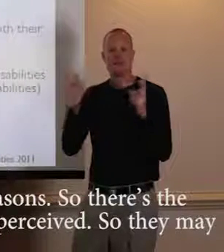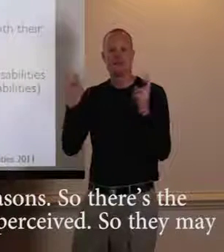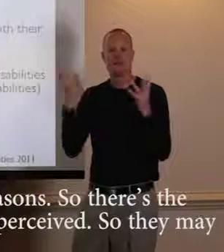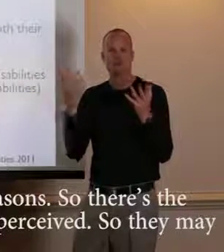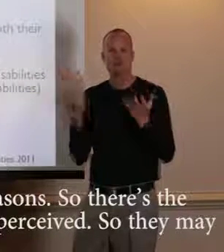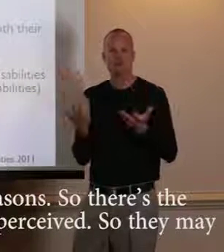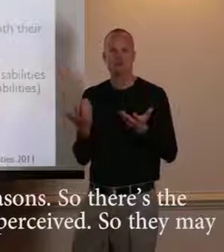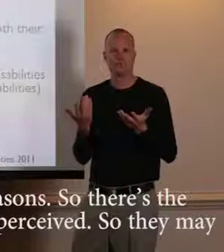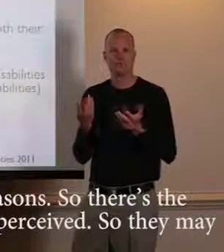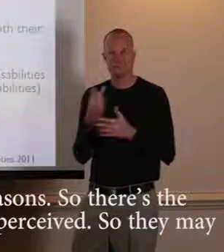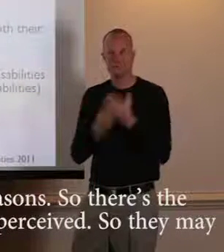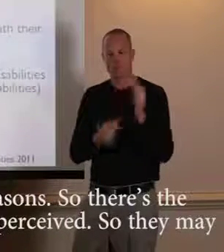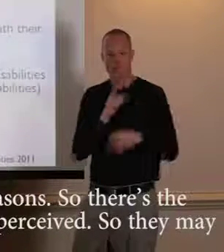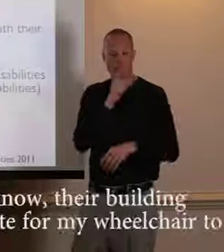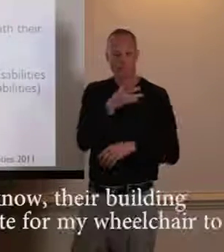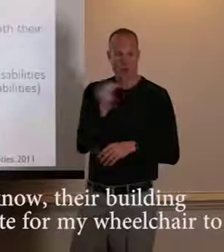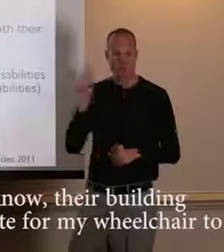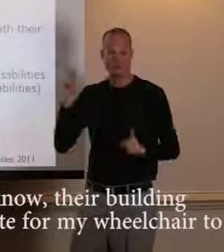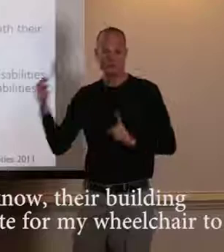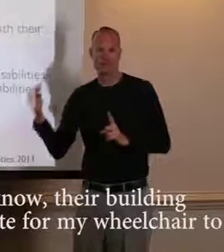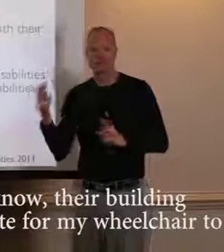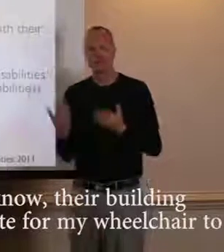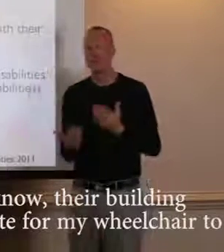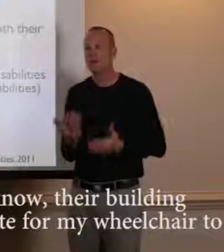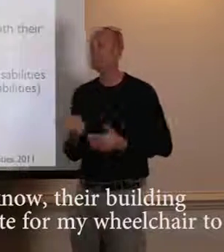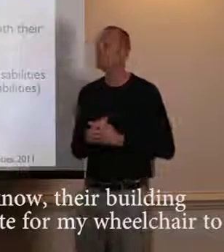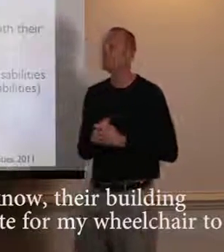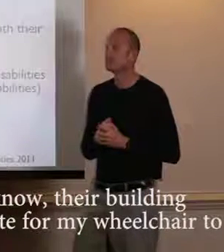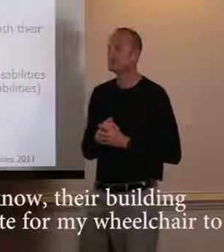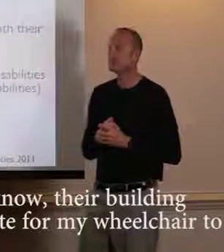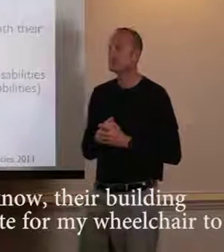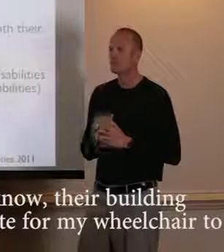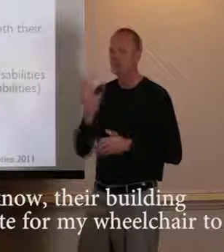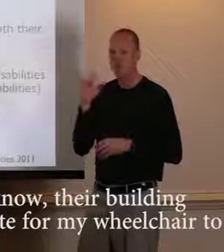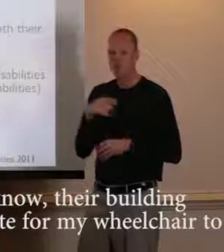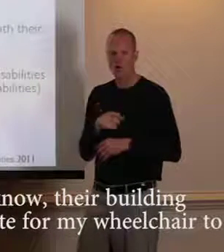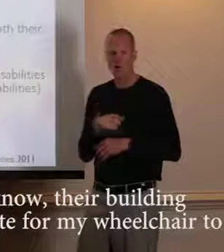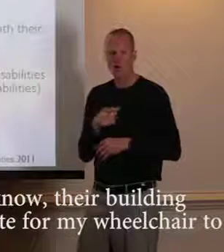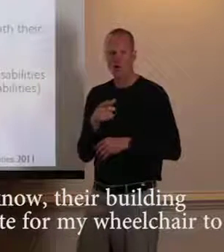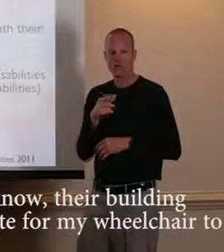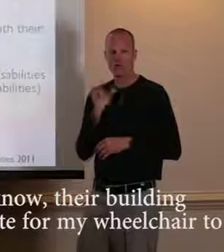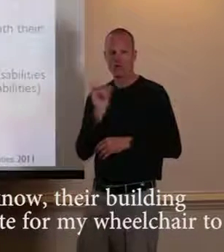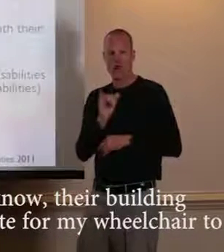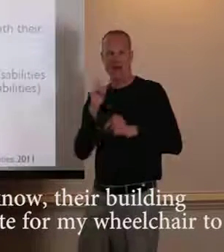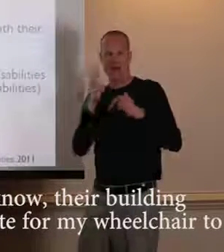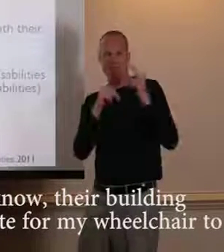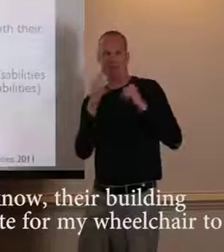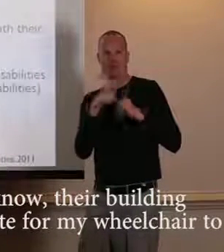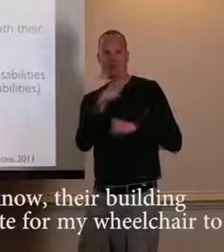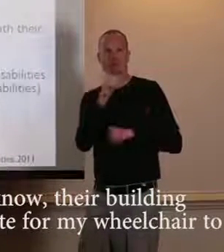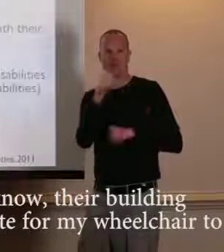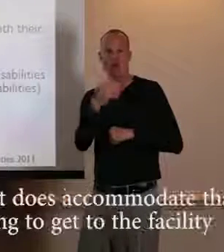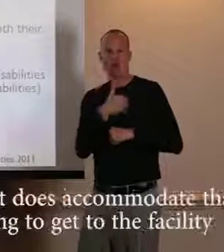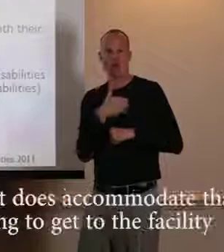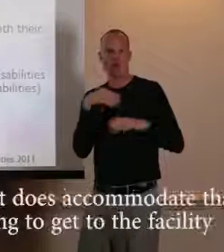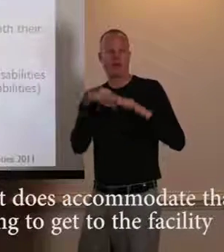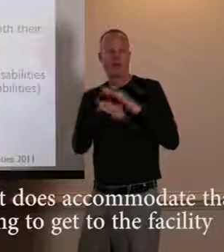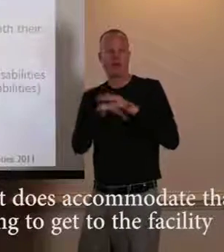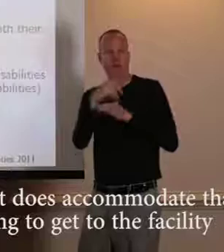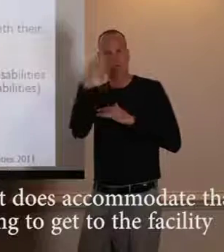both real and perceived. So they may perceive like, oh gosh, their building probably doesn't accommodate for my wheelchair to wheel through. And